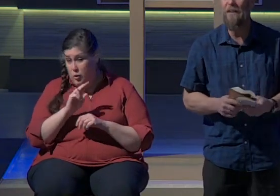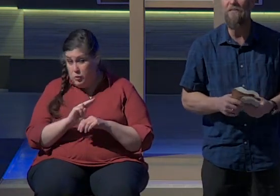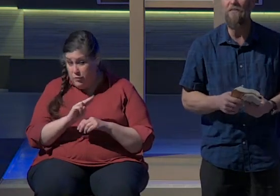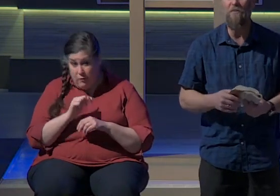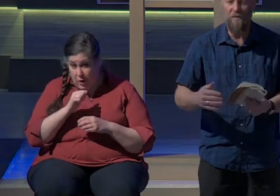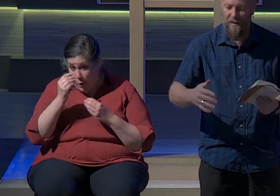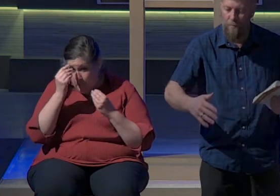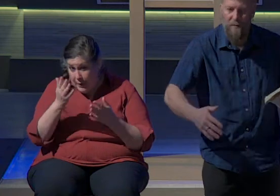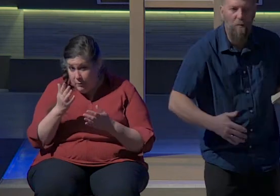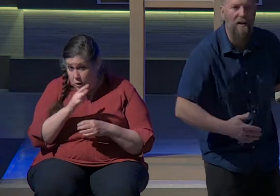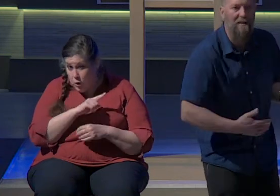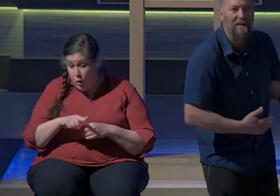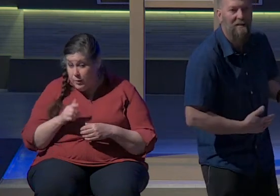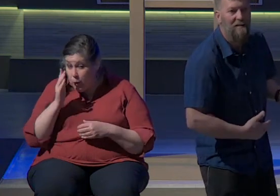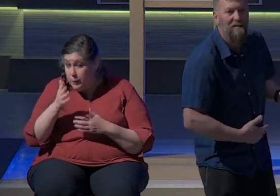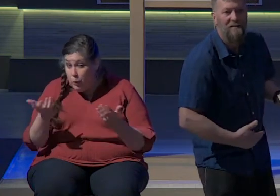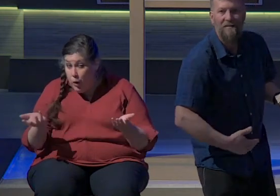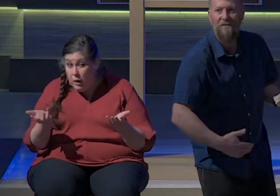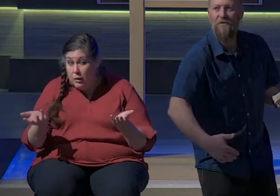not obedient to the Lord, they will be what?